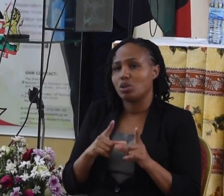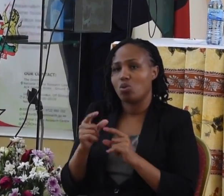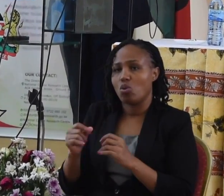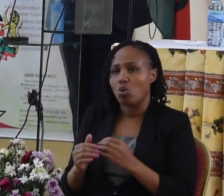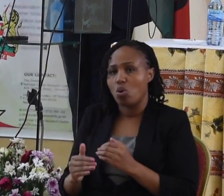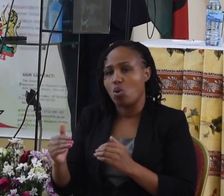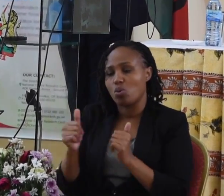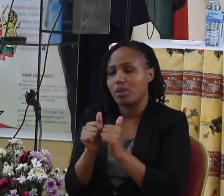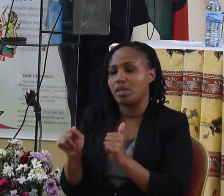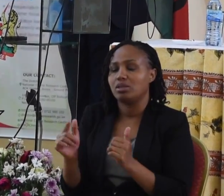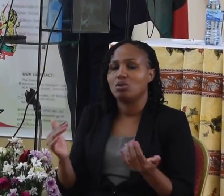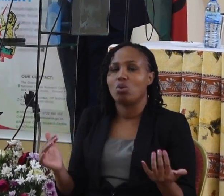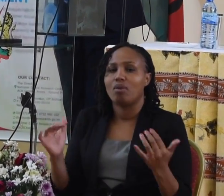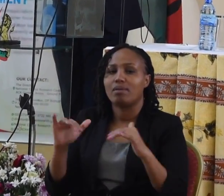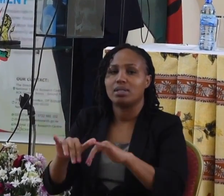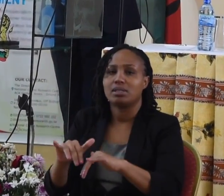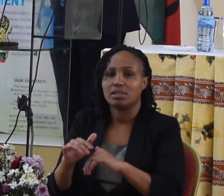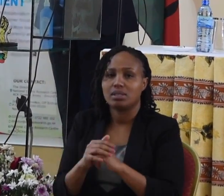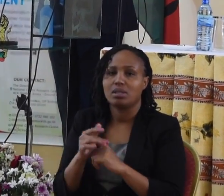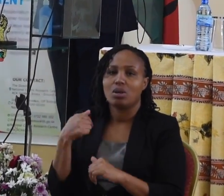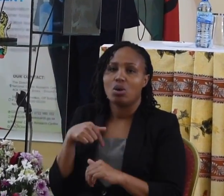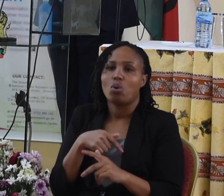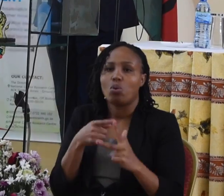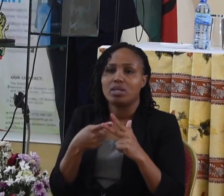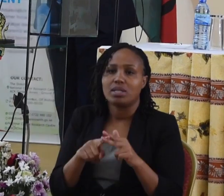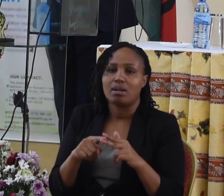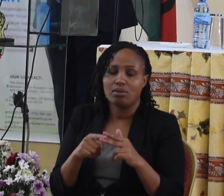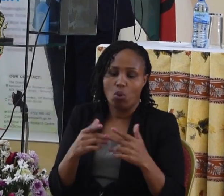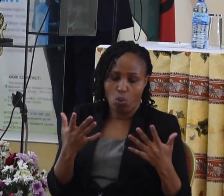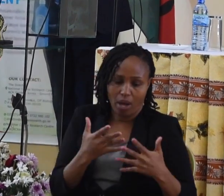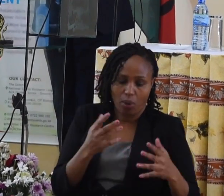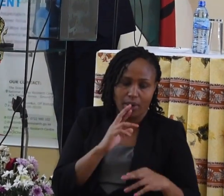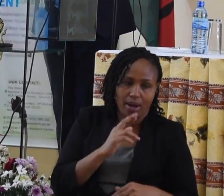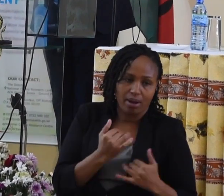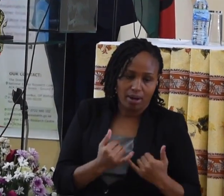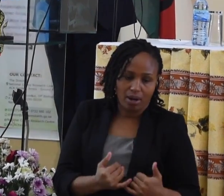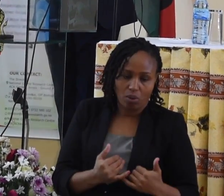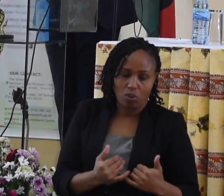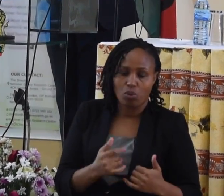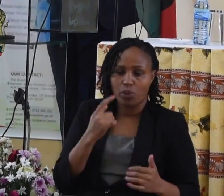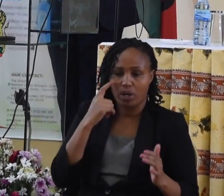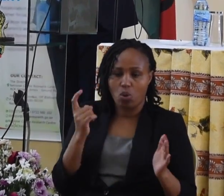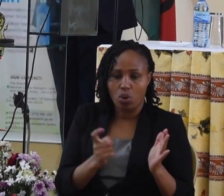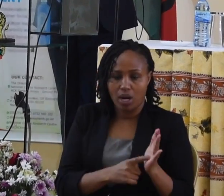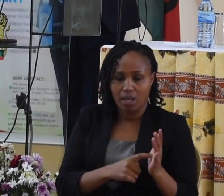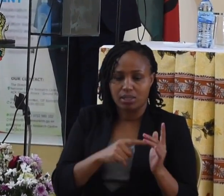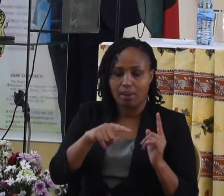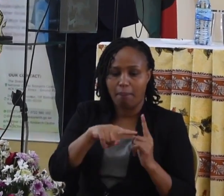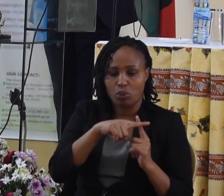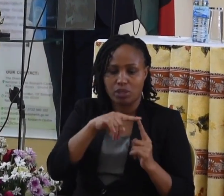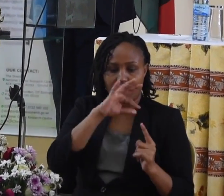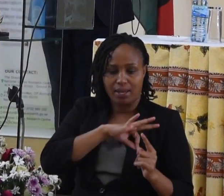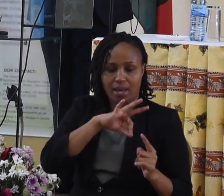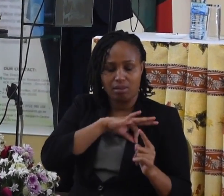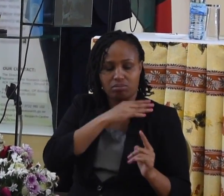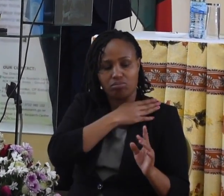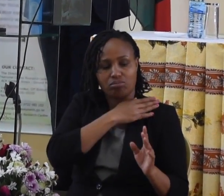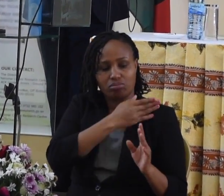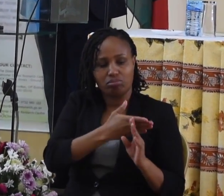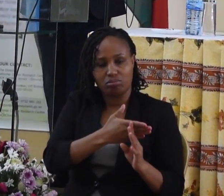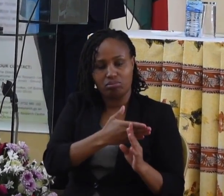this conference, we start from where we are, recognize the positive gains that we have